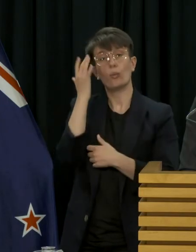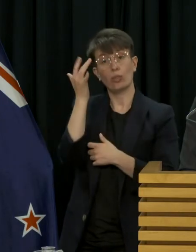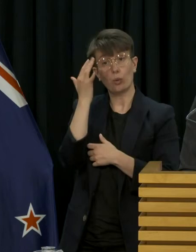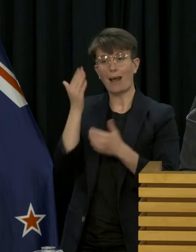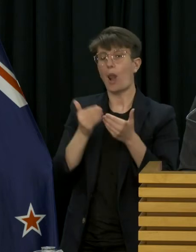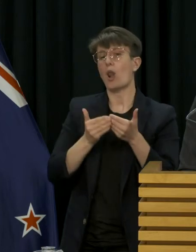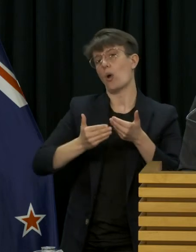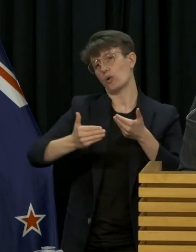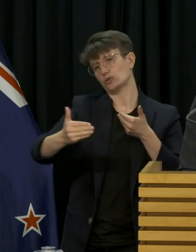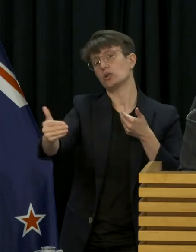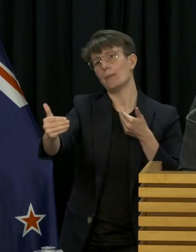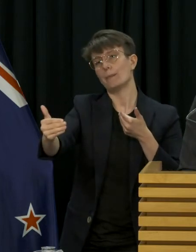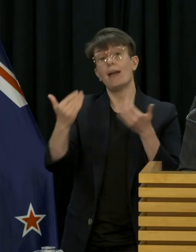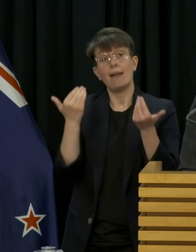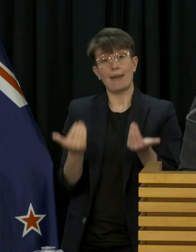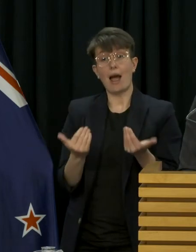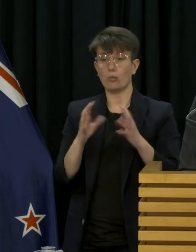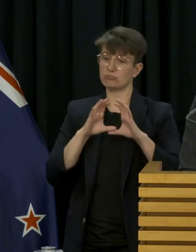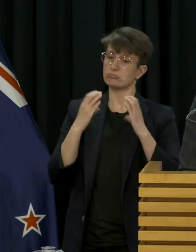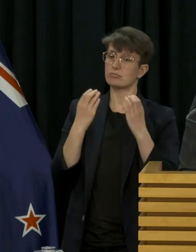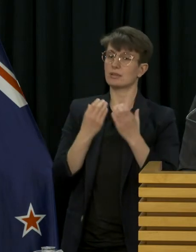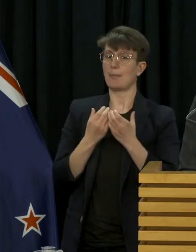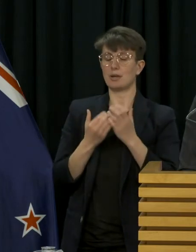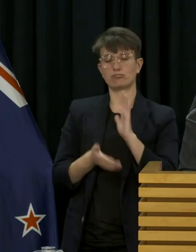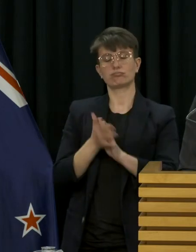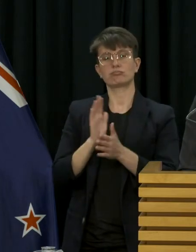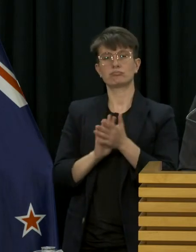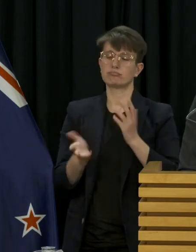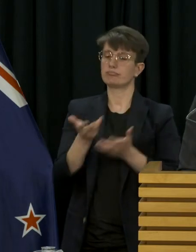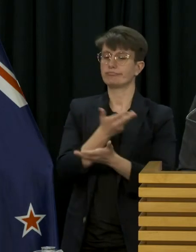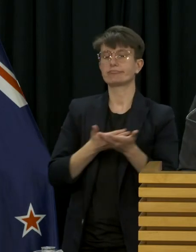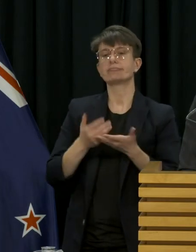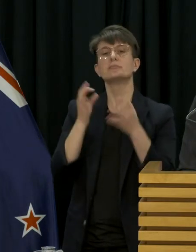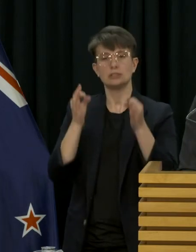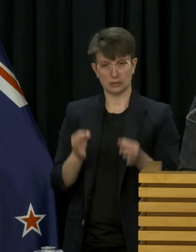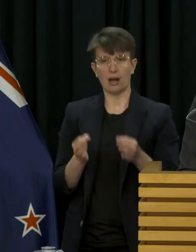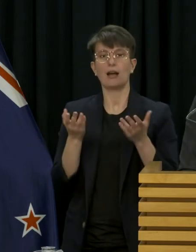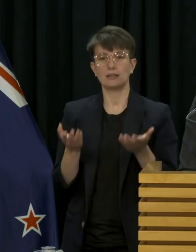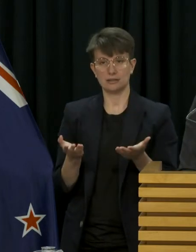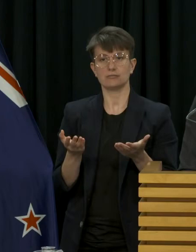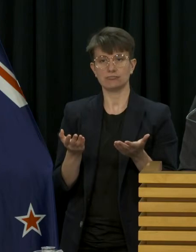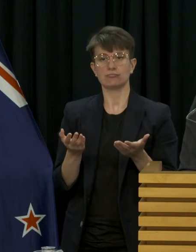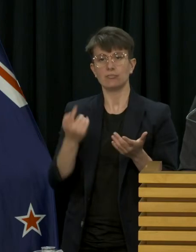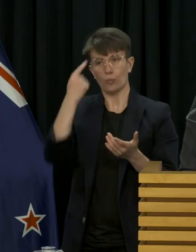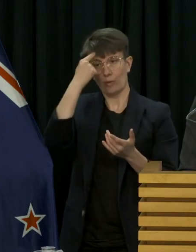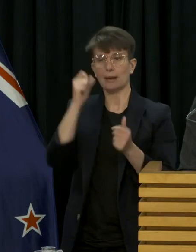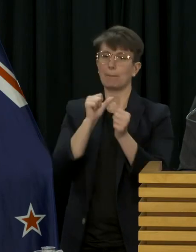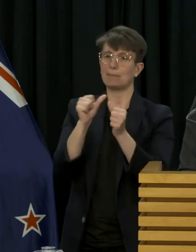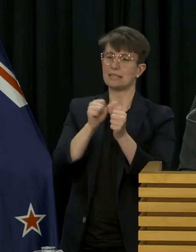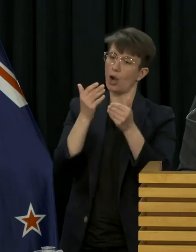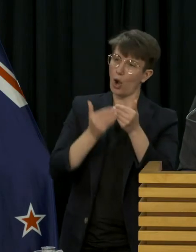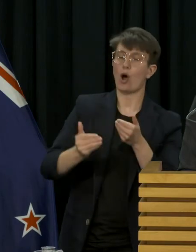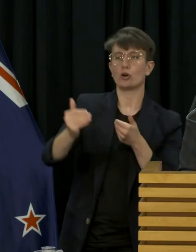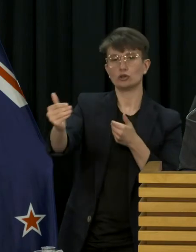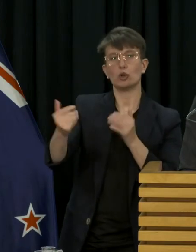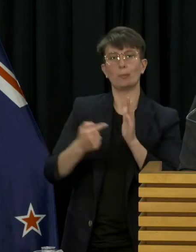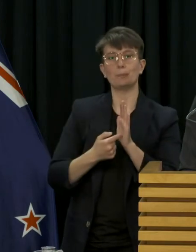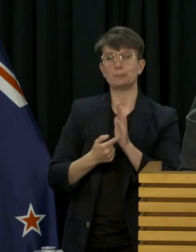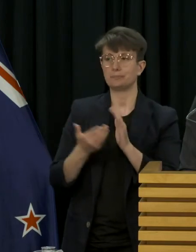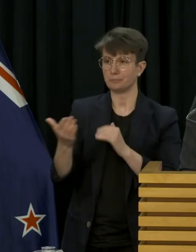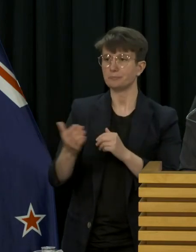that as a cabinet now, and we believe it makes sense. So we have taken a slightly different position than they have recommended in the first